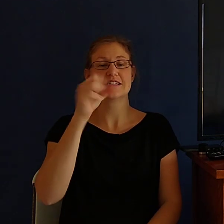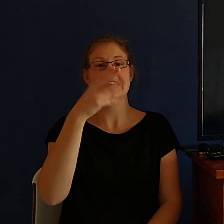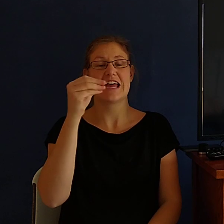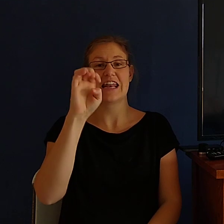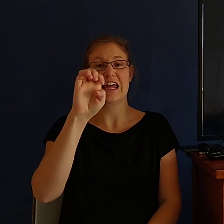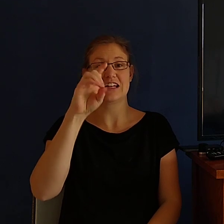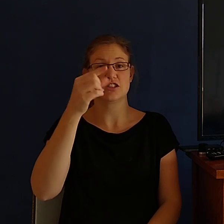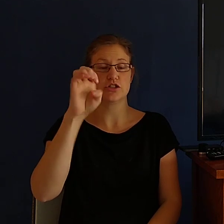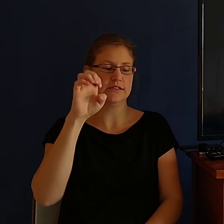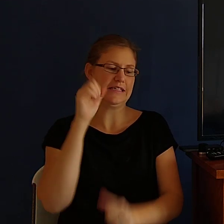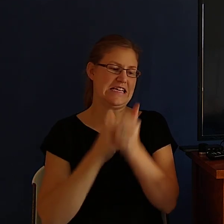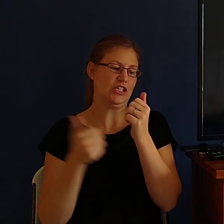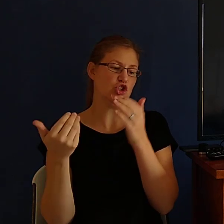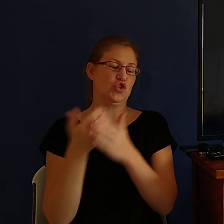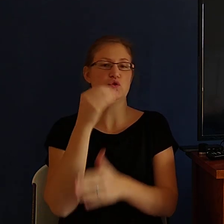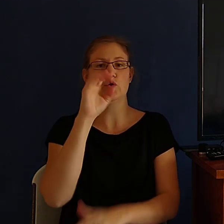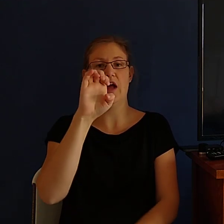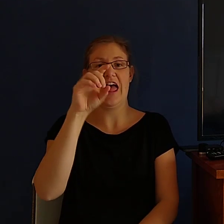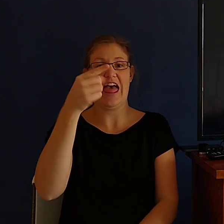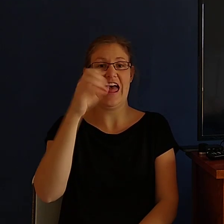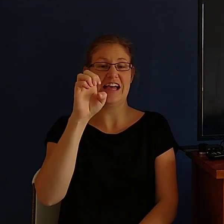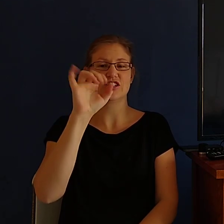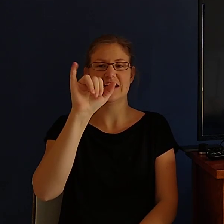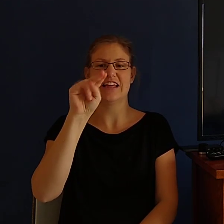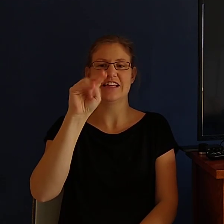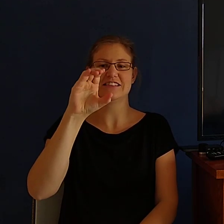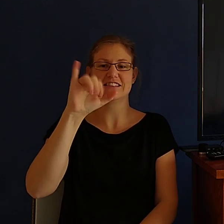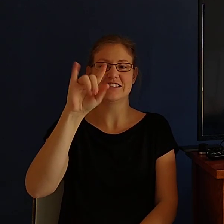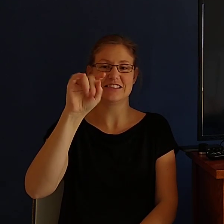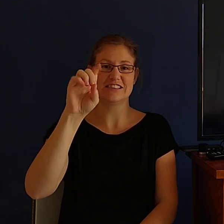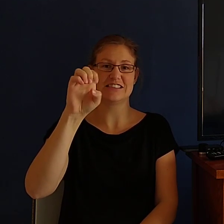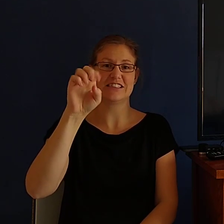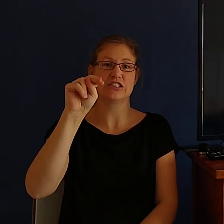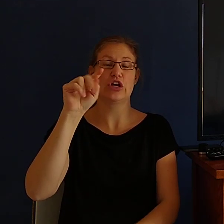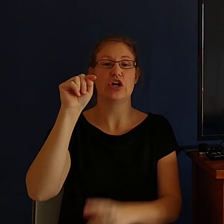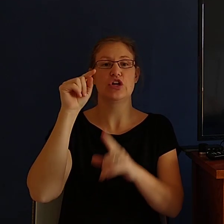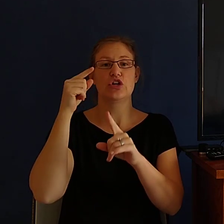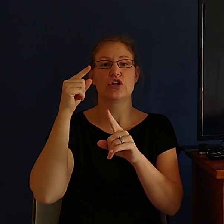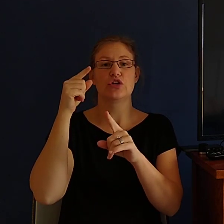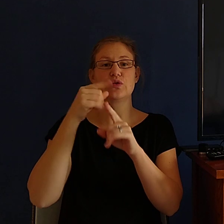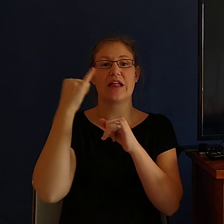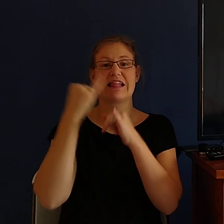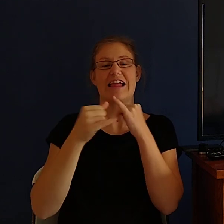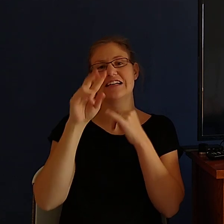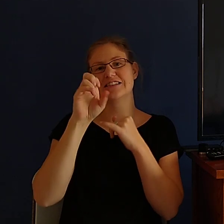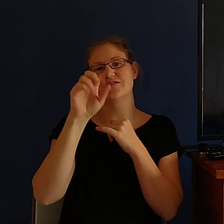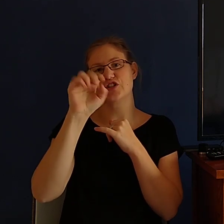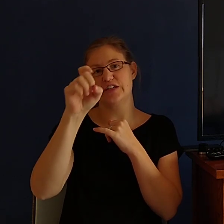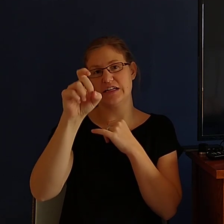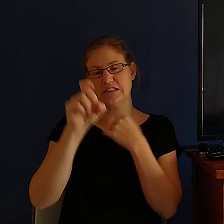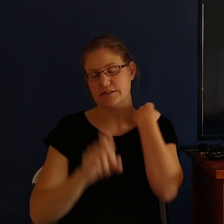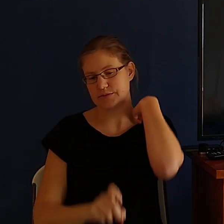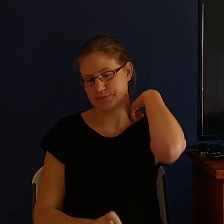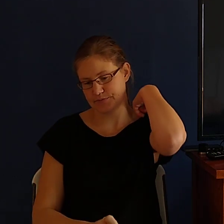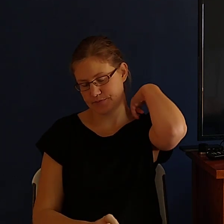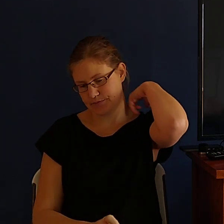new edge is incident with the last vertex. So B is incident with the last vertex in the path, and